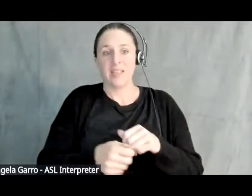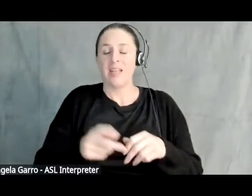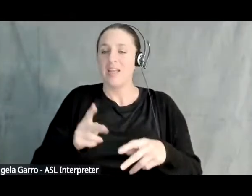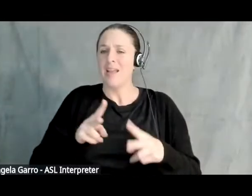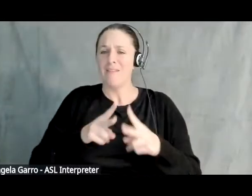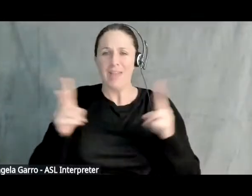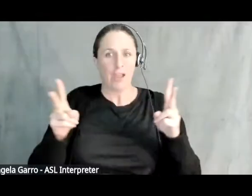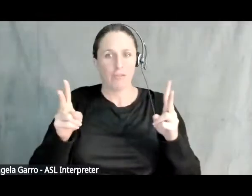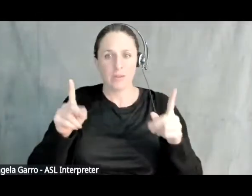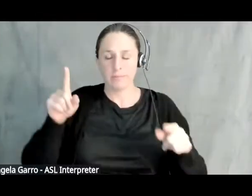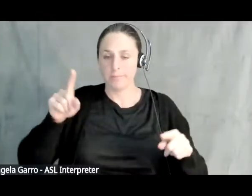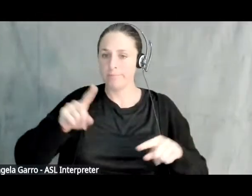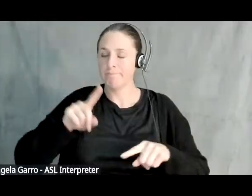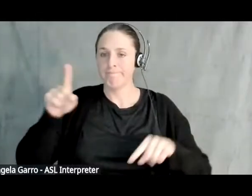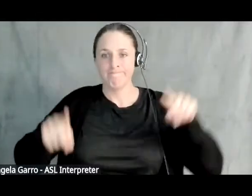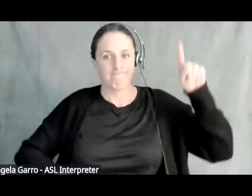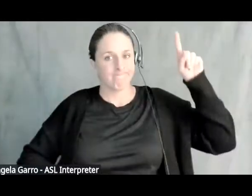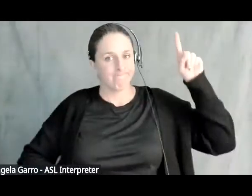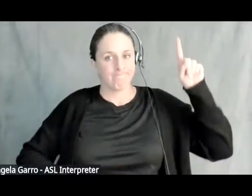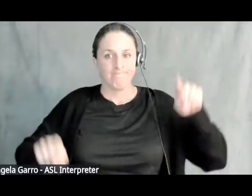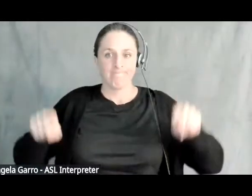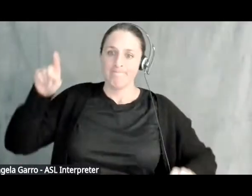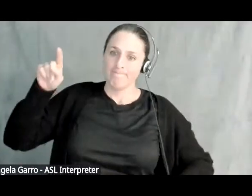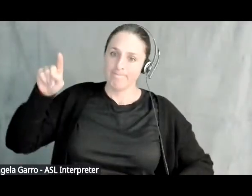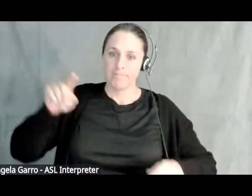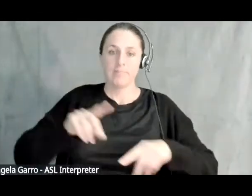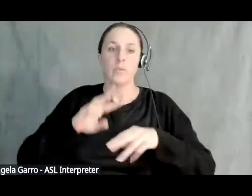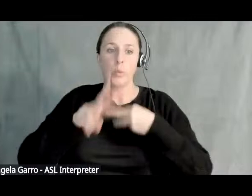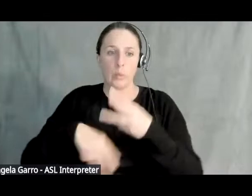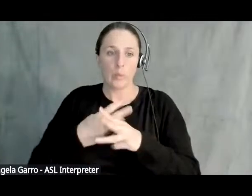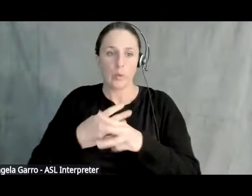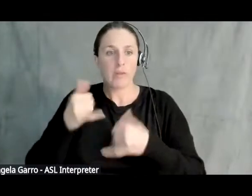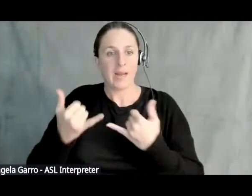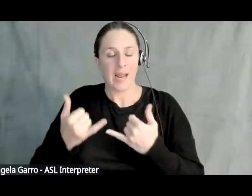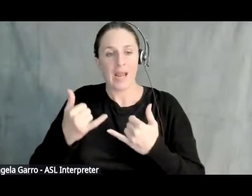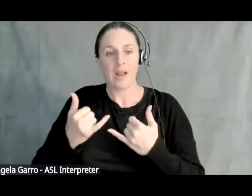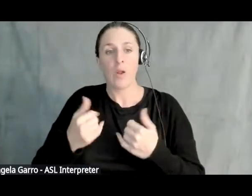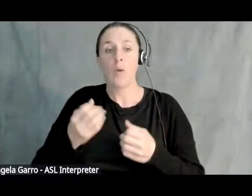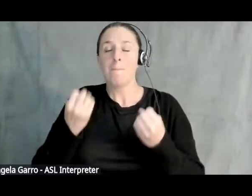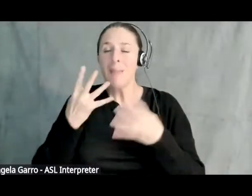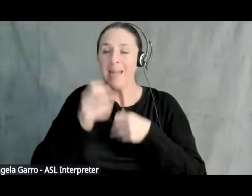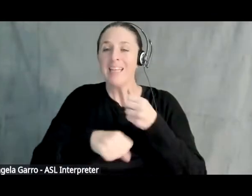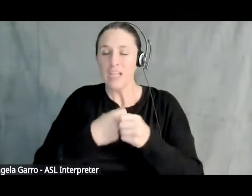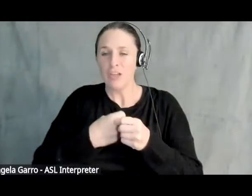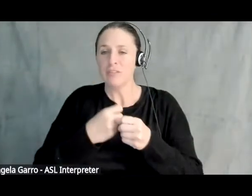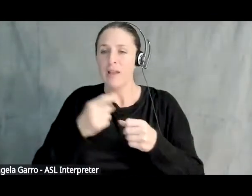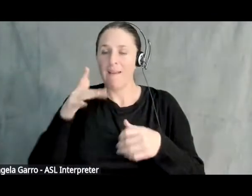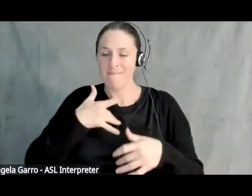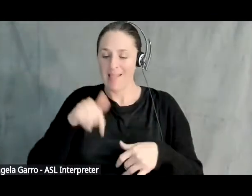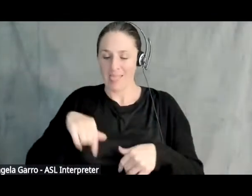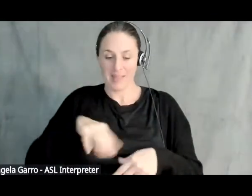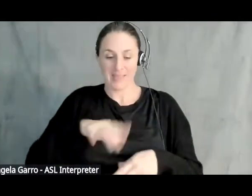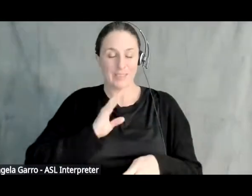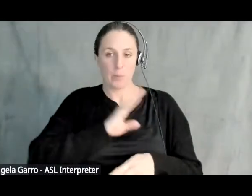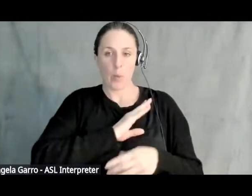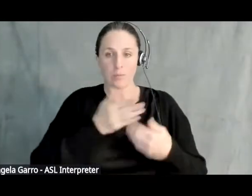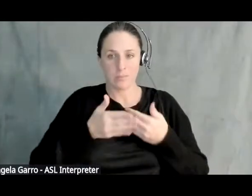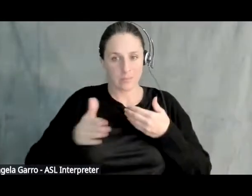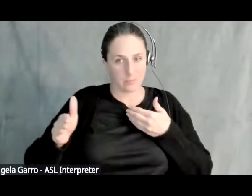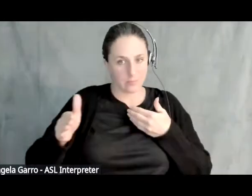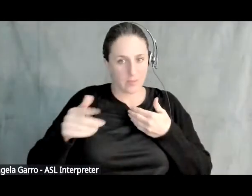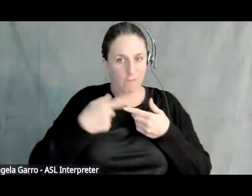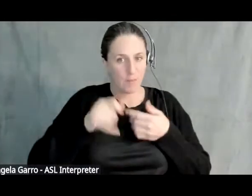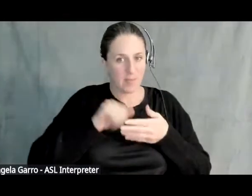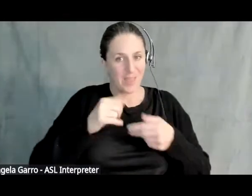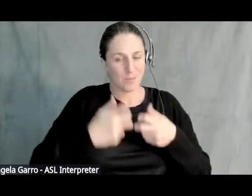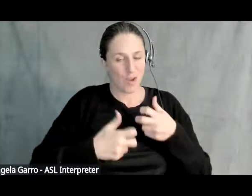now. And for many years, I felt like this board was insulated from that problem. And I'm hoping,